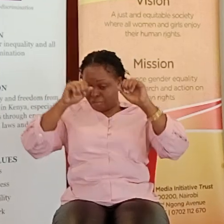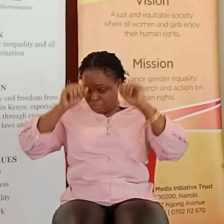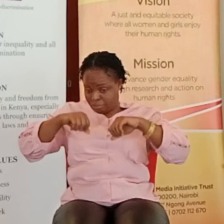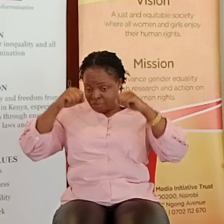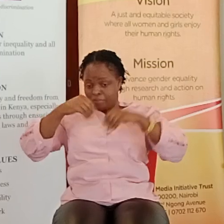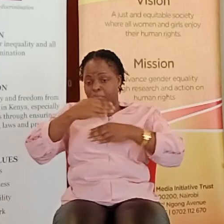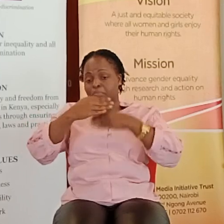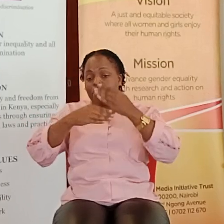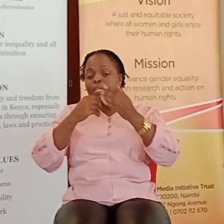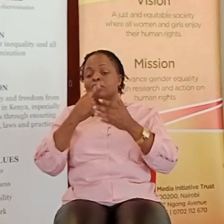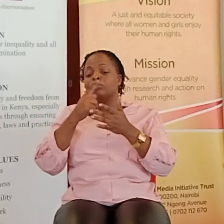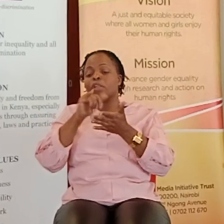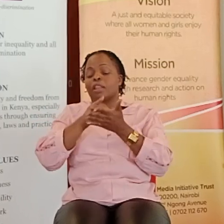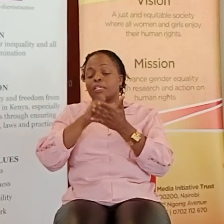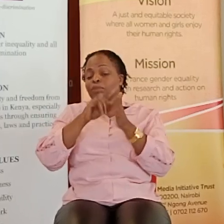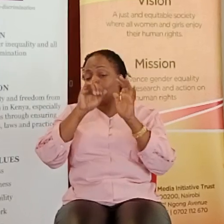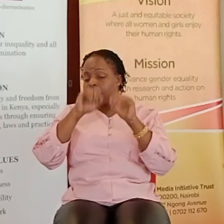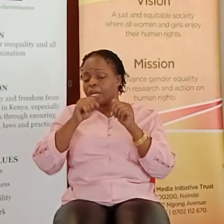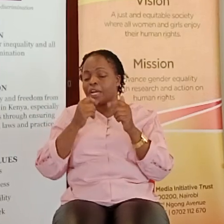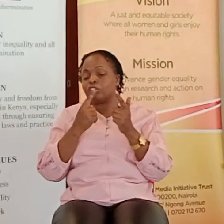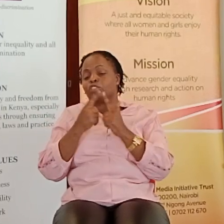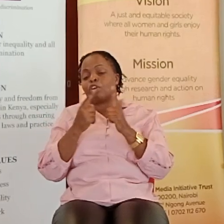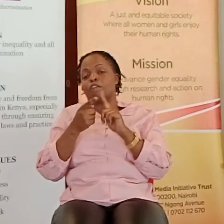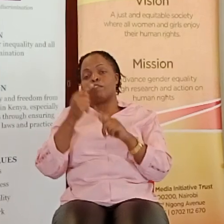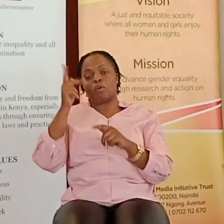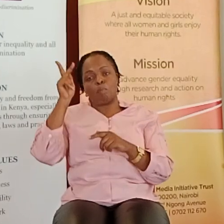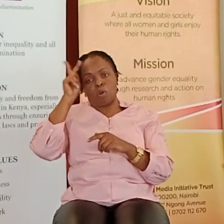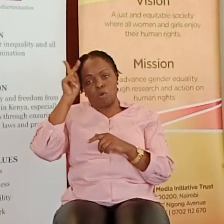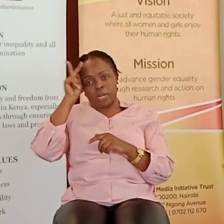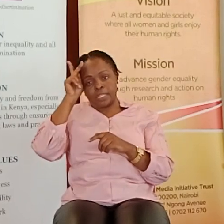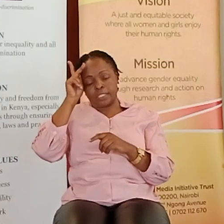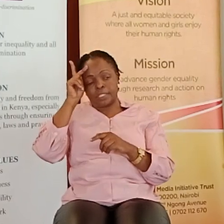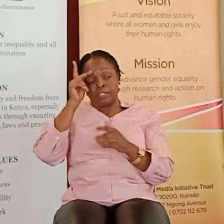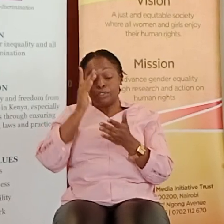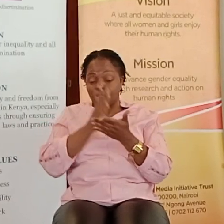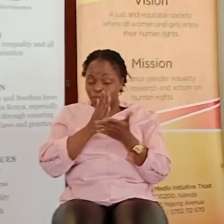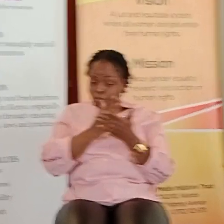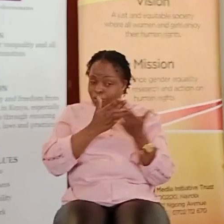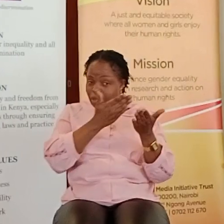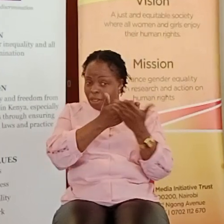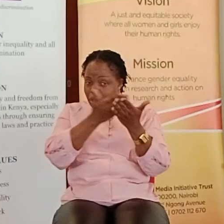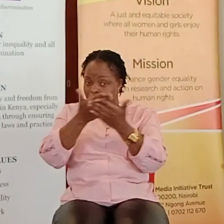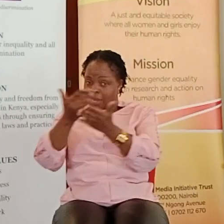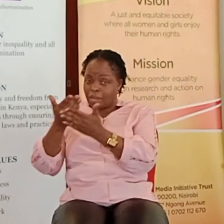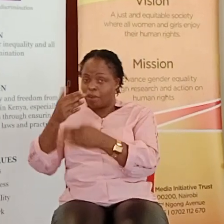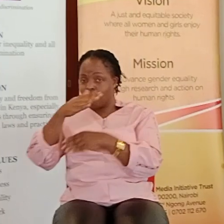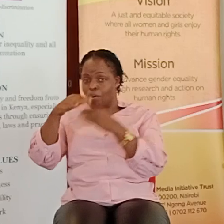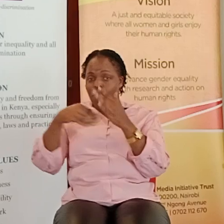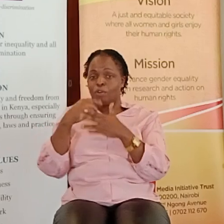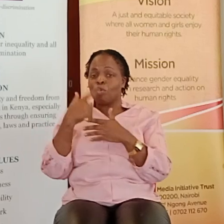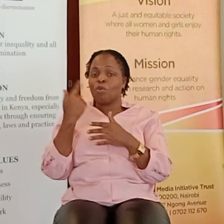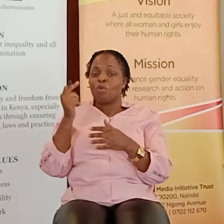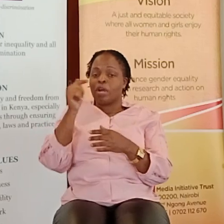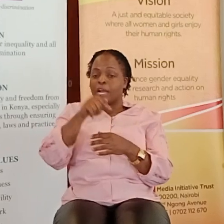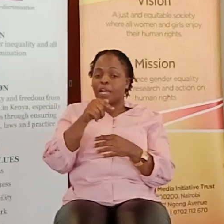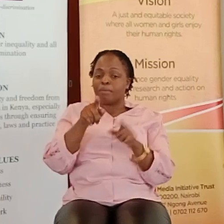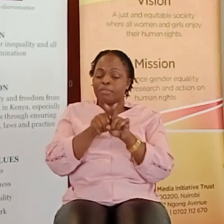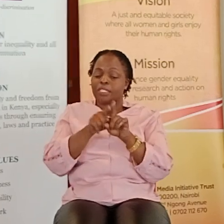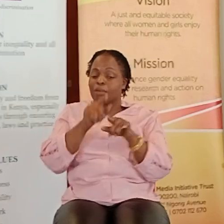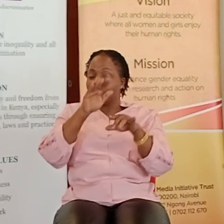to talk from an informed point of view. We really appreciate all of you that have come. We call on you to take action, see